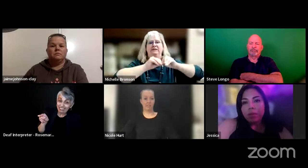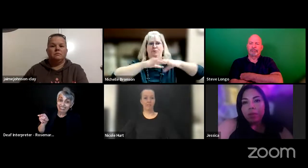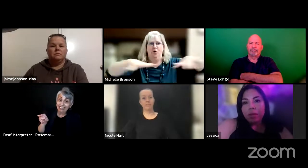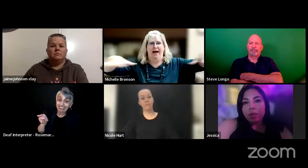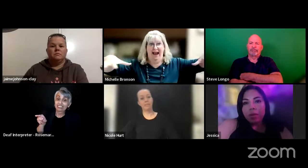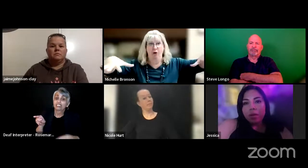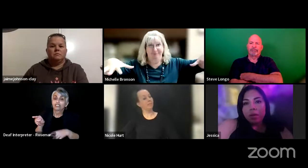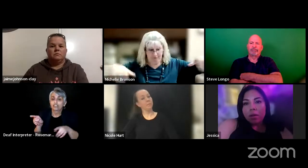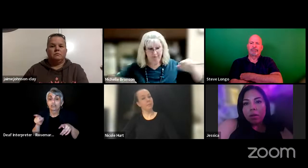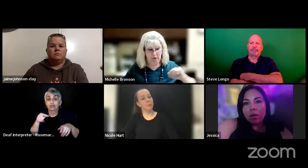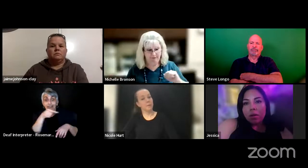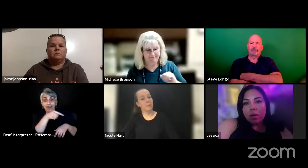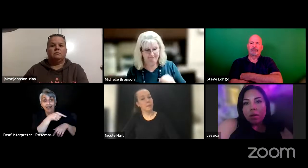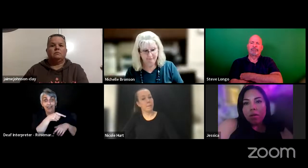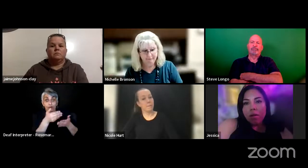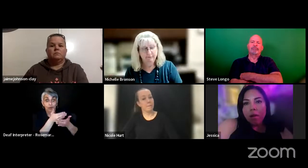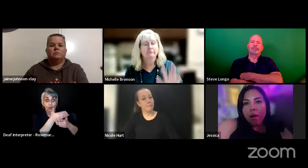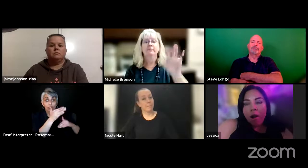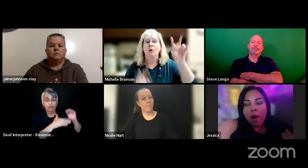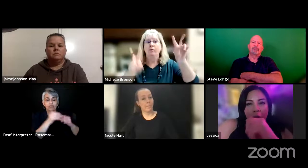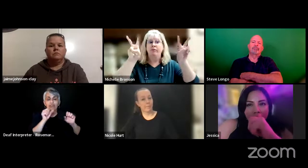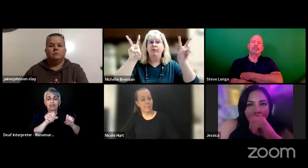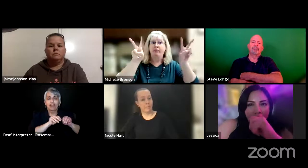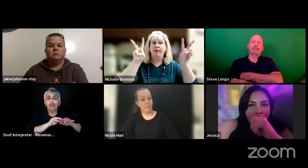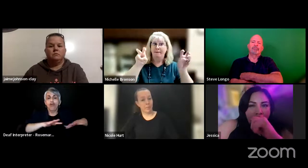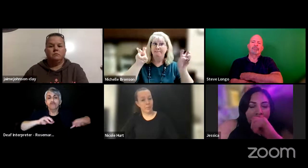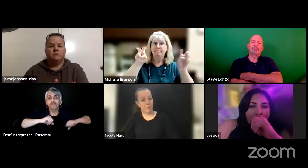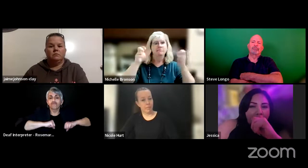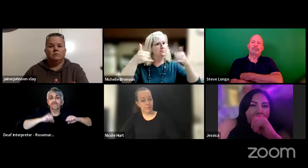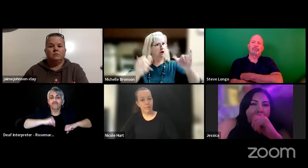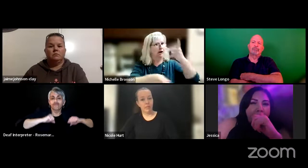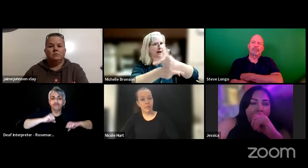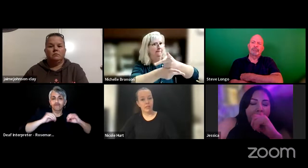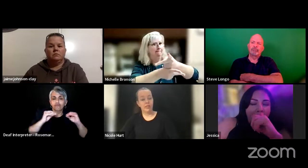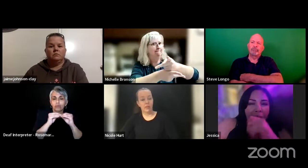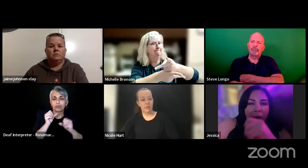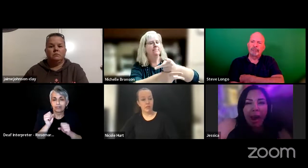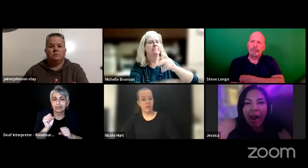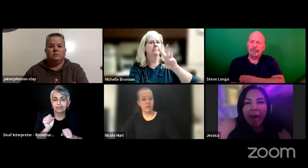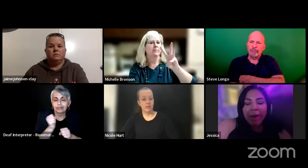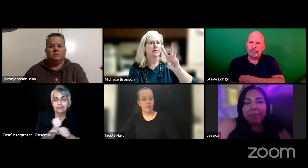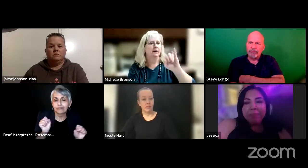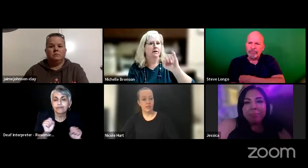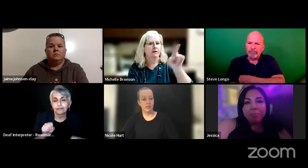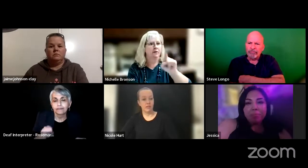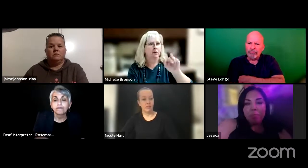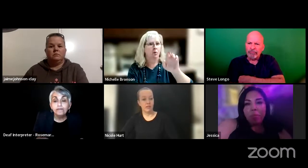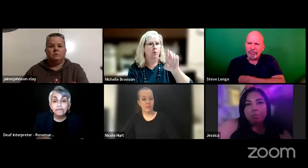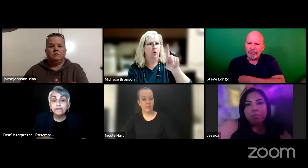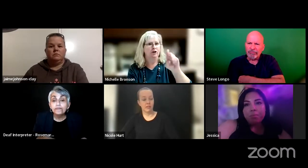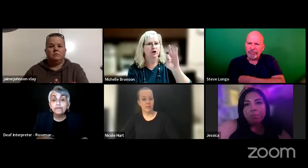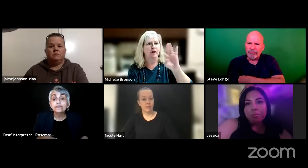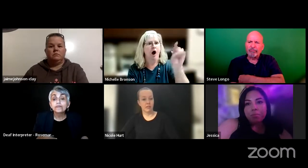just don't feel it would be safe. Whereas in the Commerce Building, we can spread out more. The theme we will keep,